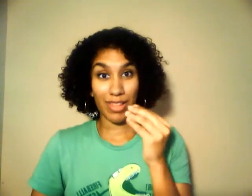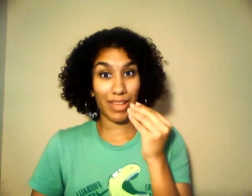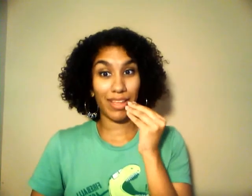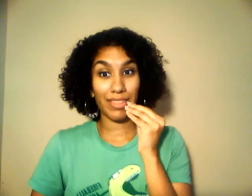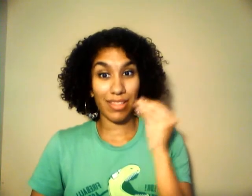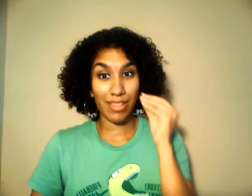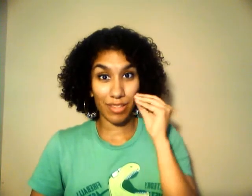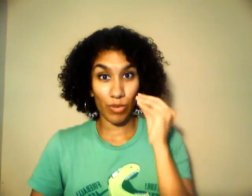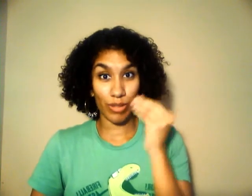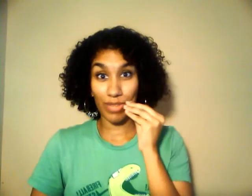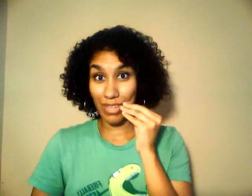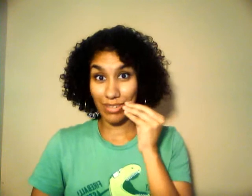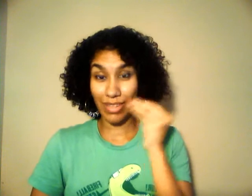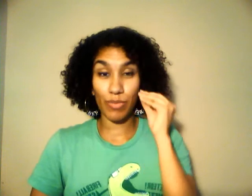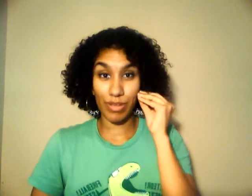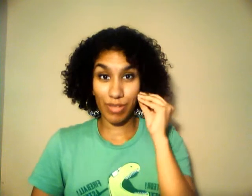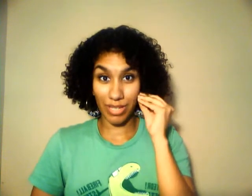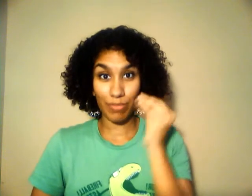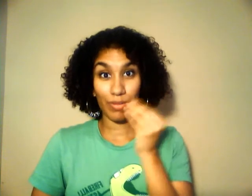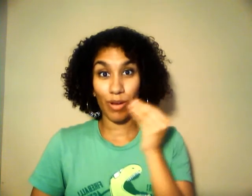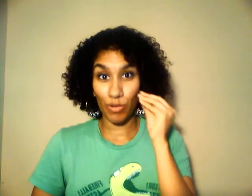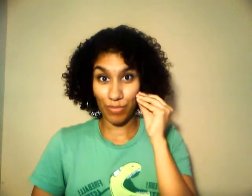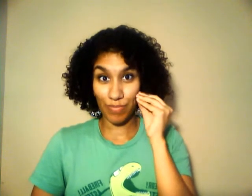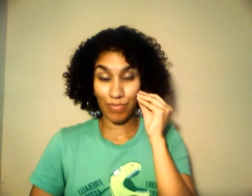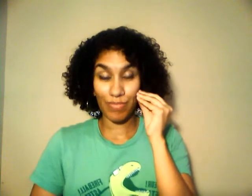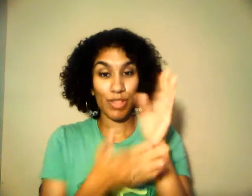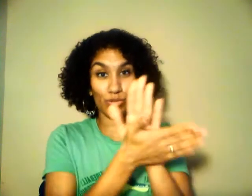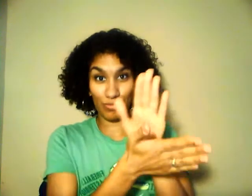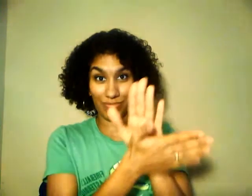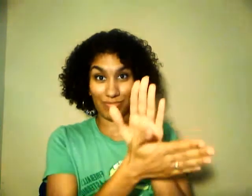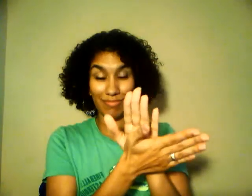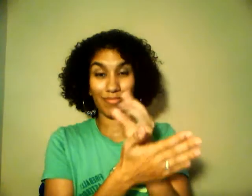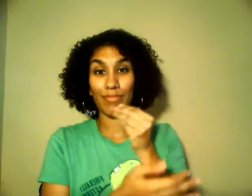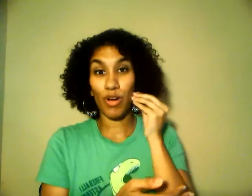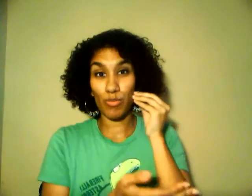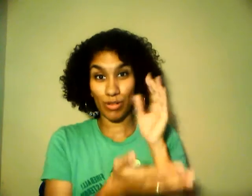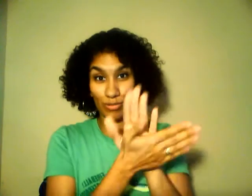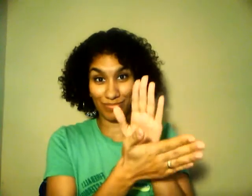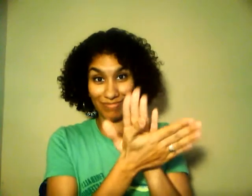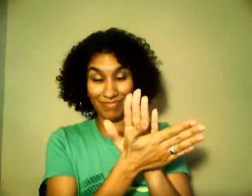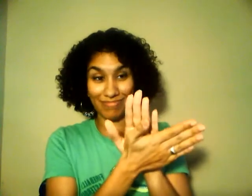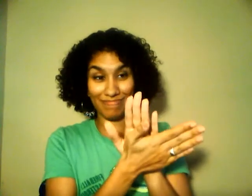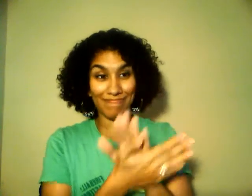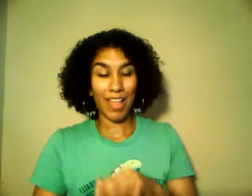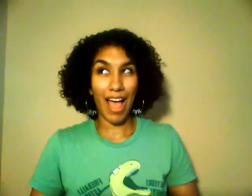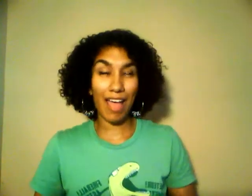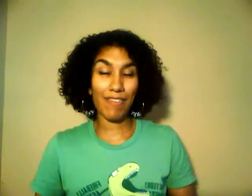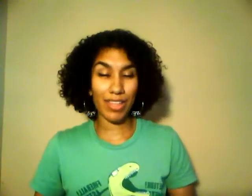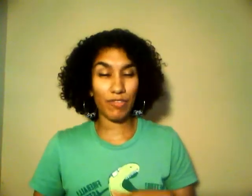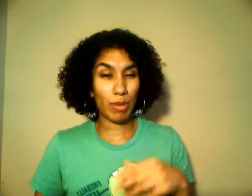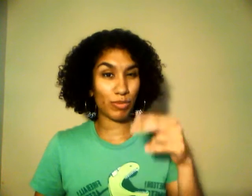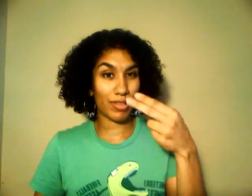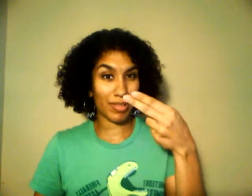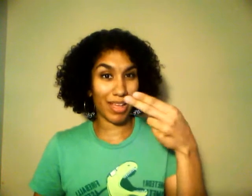signed like this. Where you eat and where you sleep. Home. School. Homeschool. I have seen a few people sign